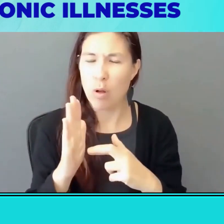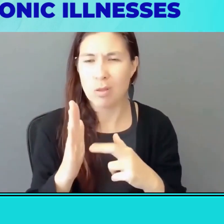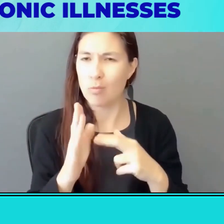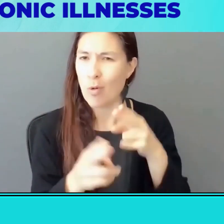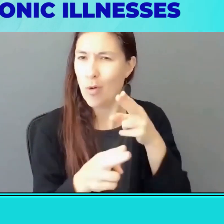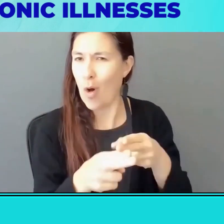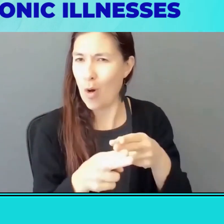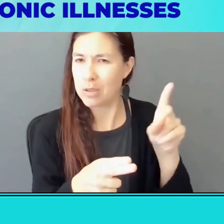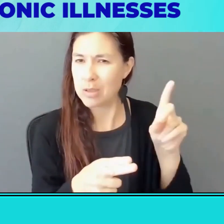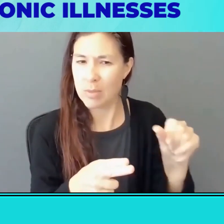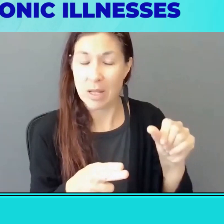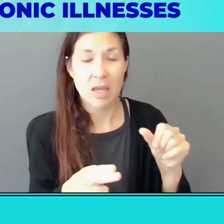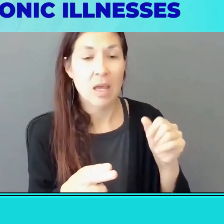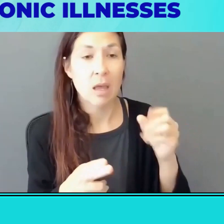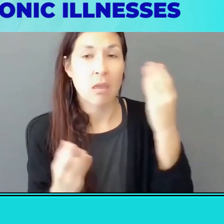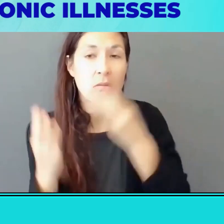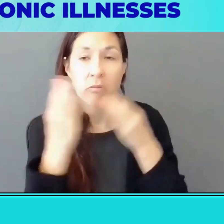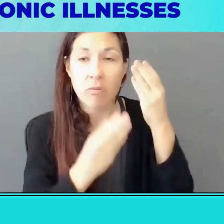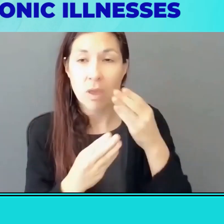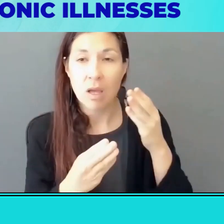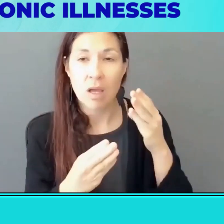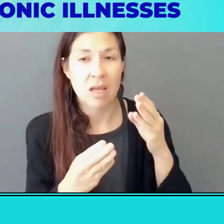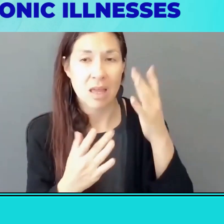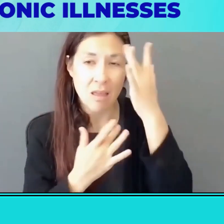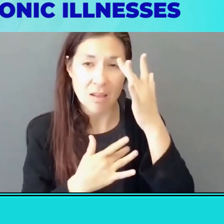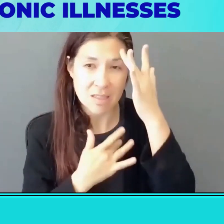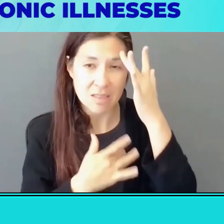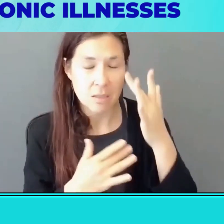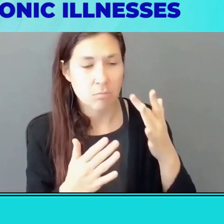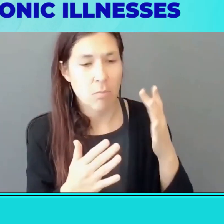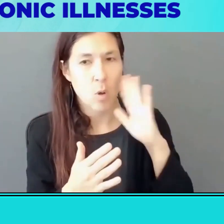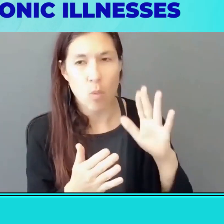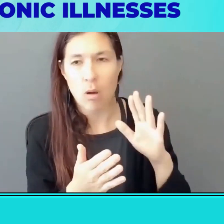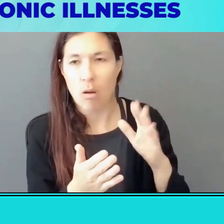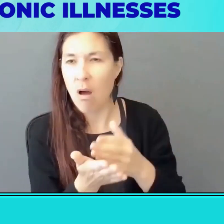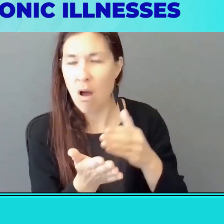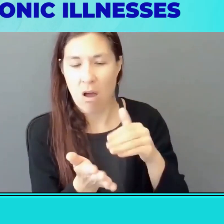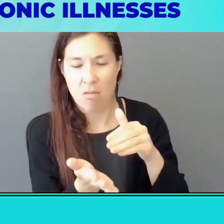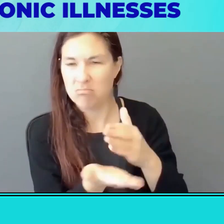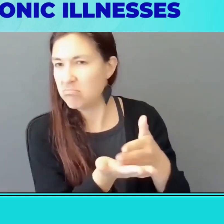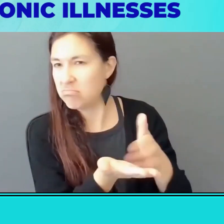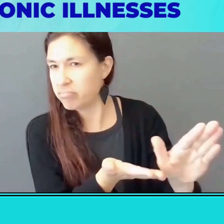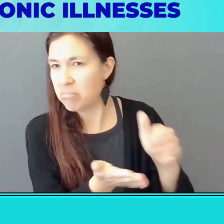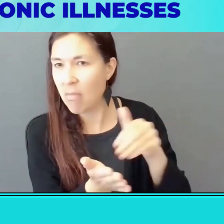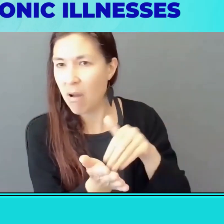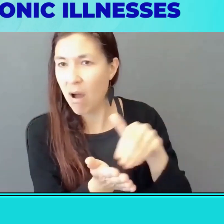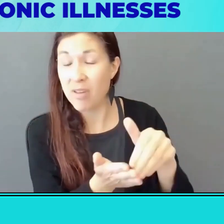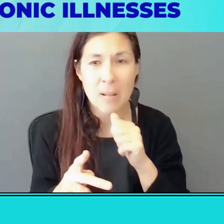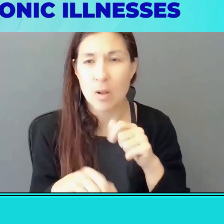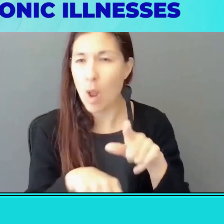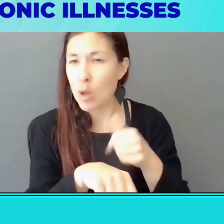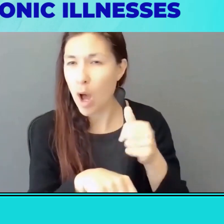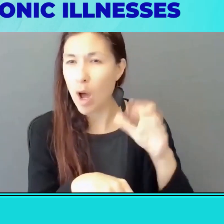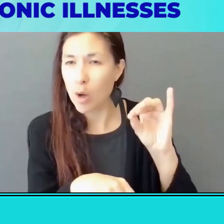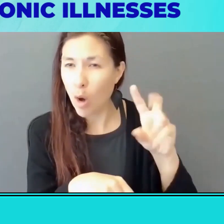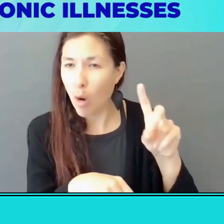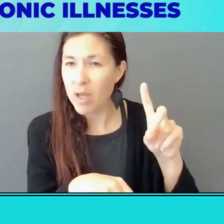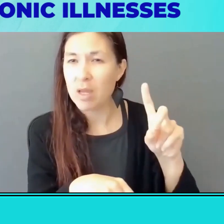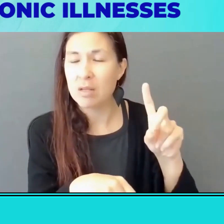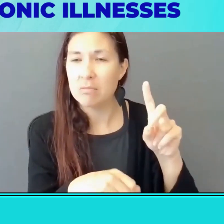In Mass, this is done by the Disability Determination Services, part of the Mass Rehabilitation Commission.